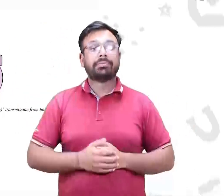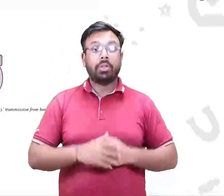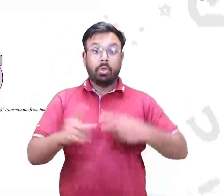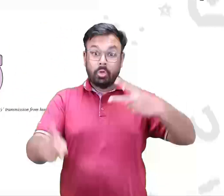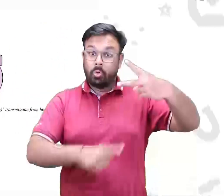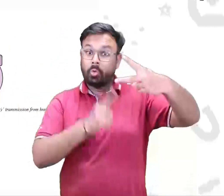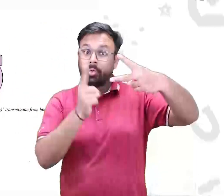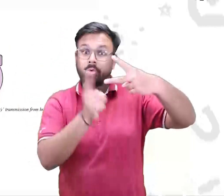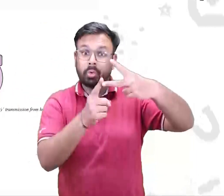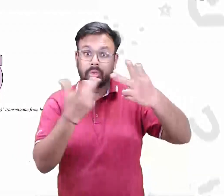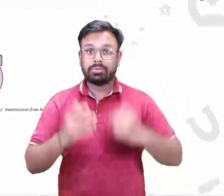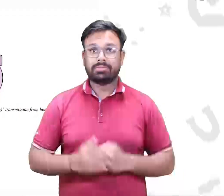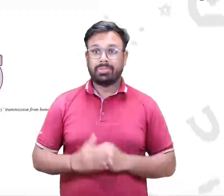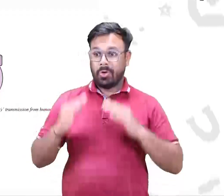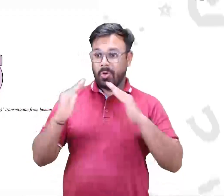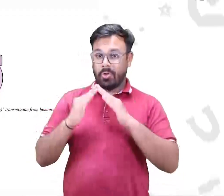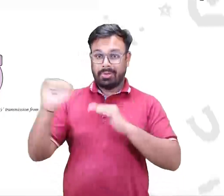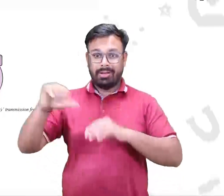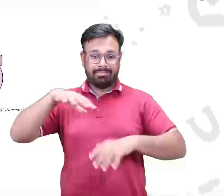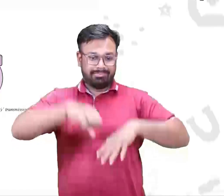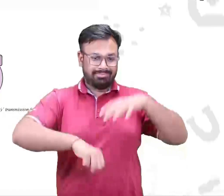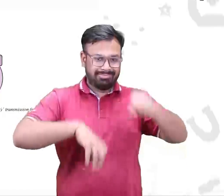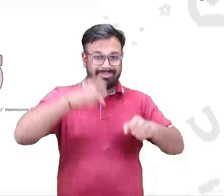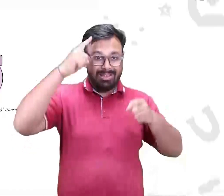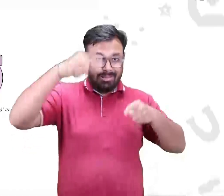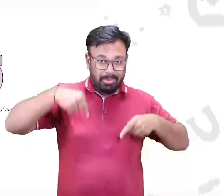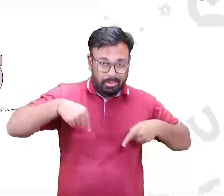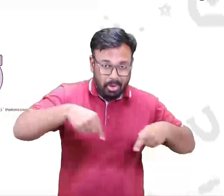Increased urbanization pressure for human.